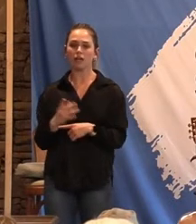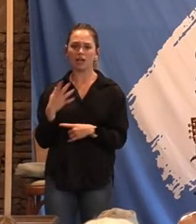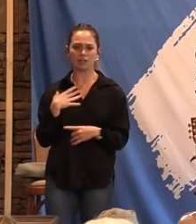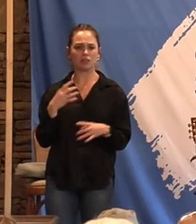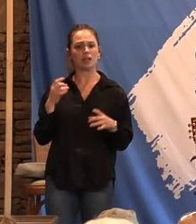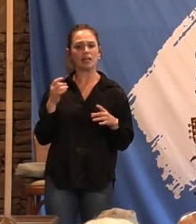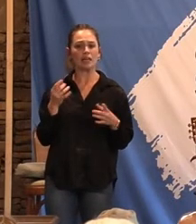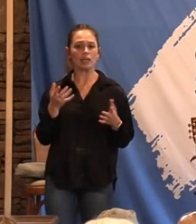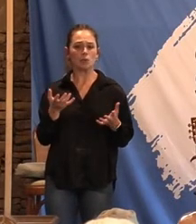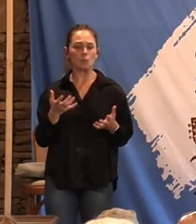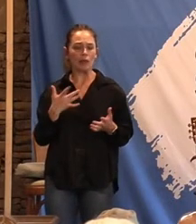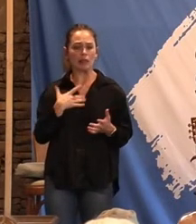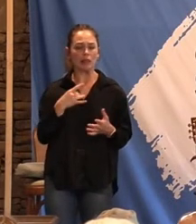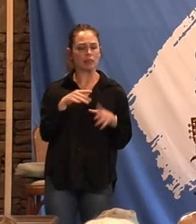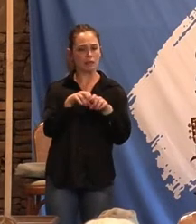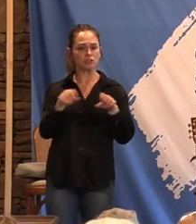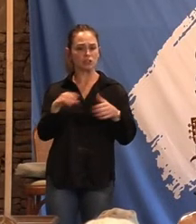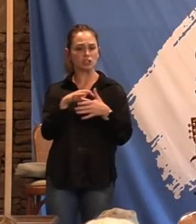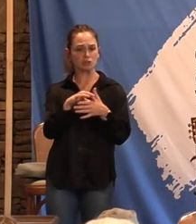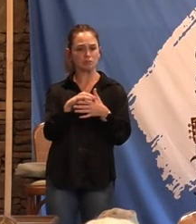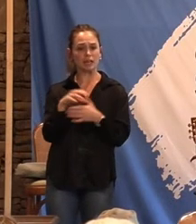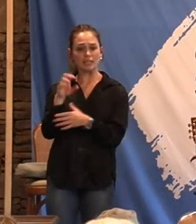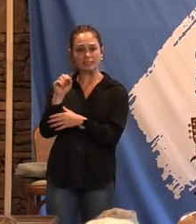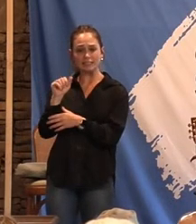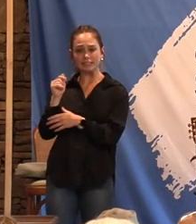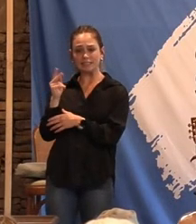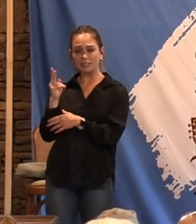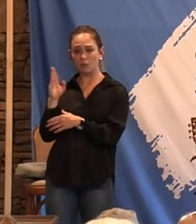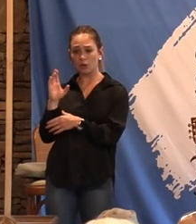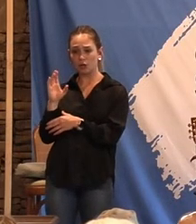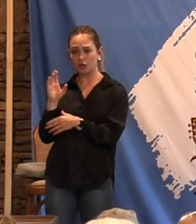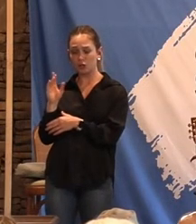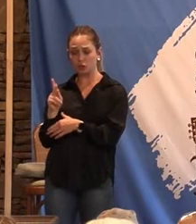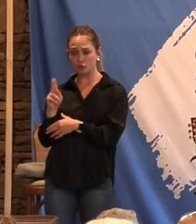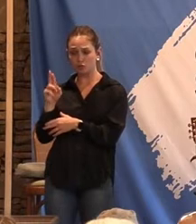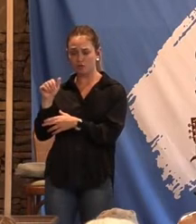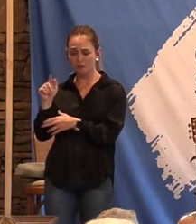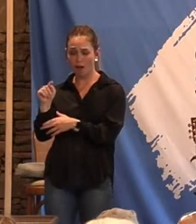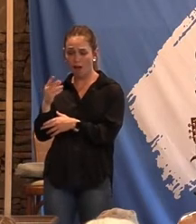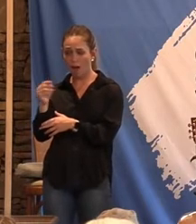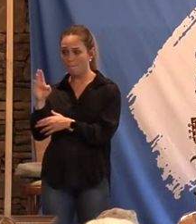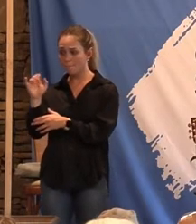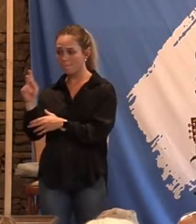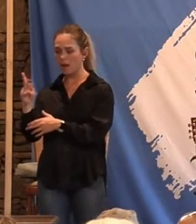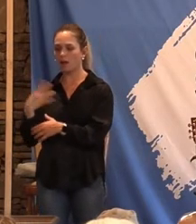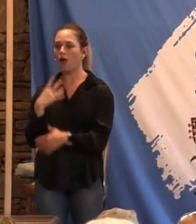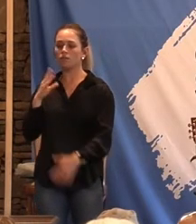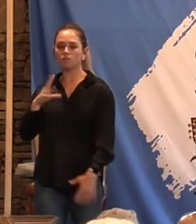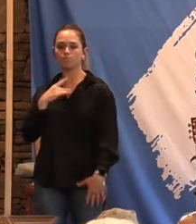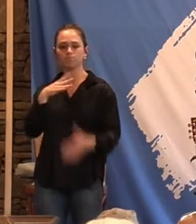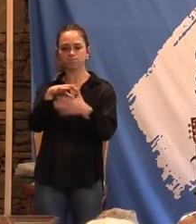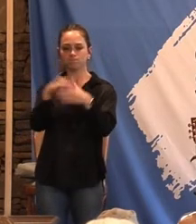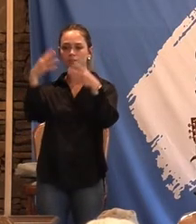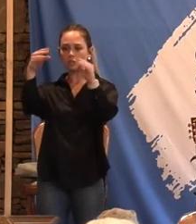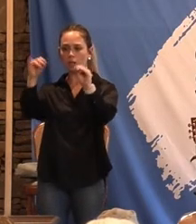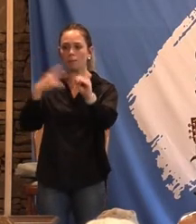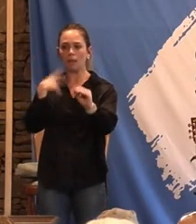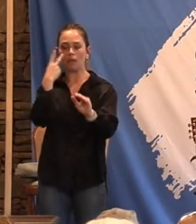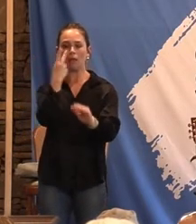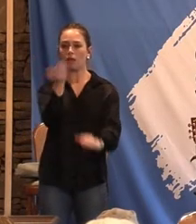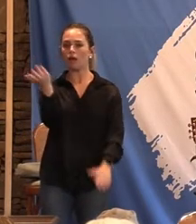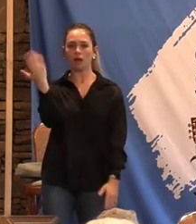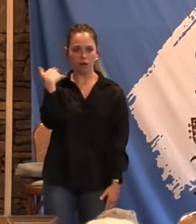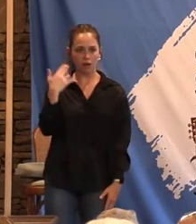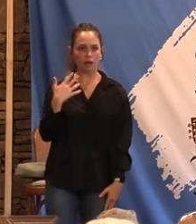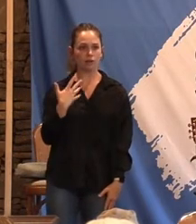awful fond of sausage meat and sauerkraut and speck, and he had the finest butcher shop that ever had been seen,